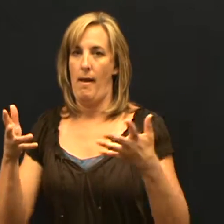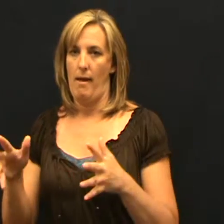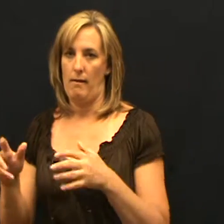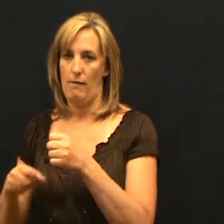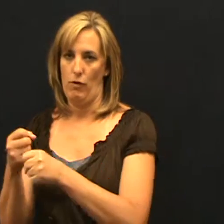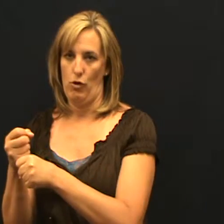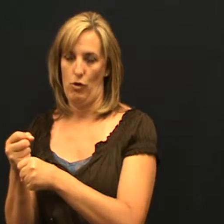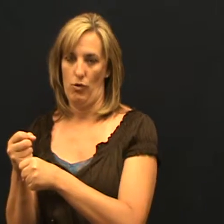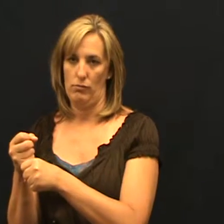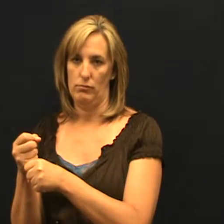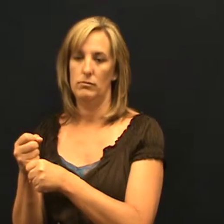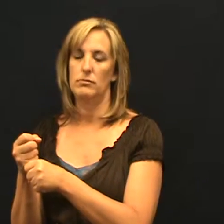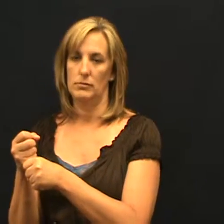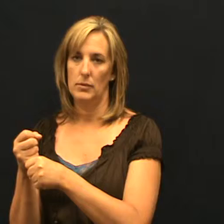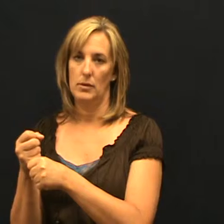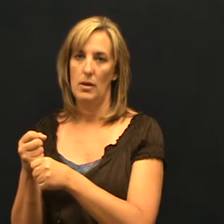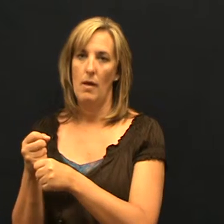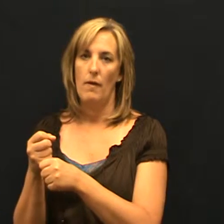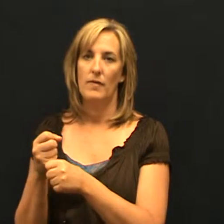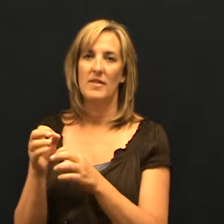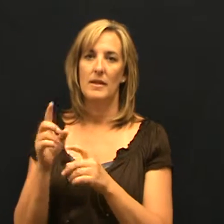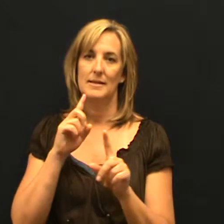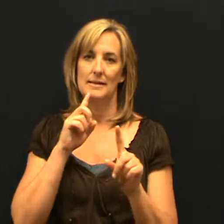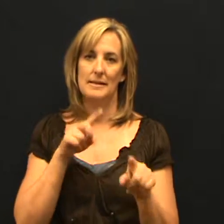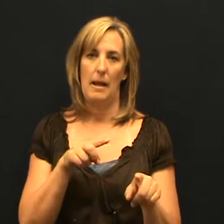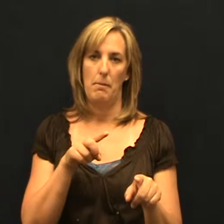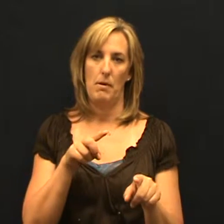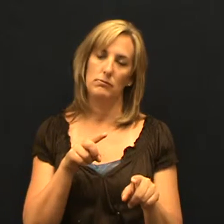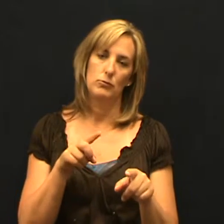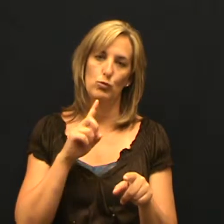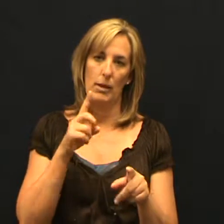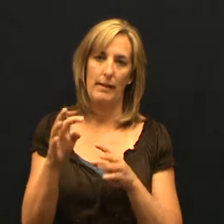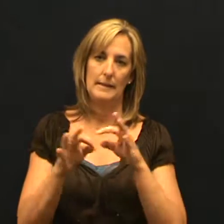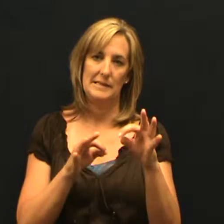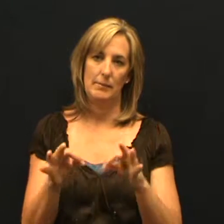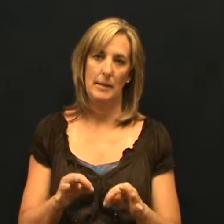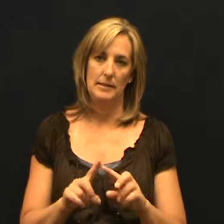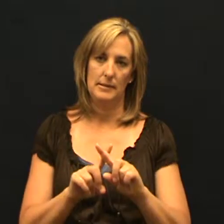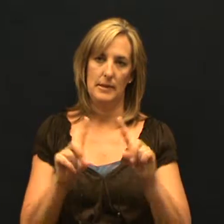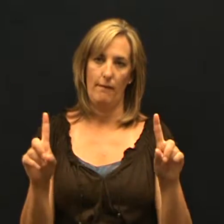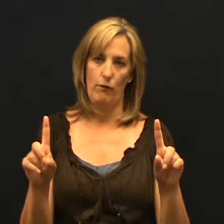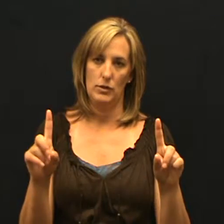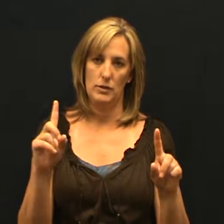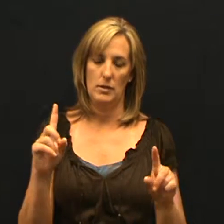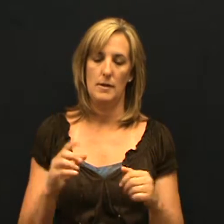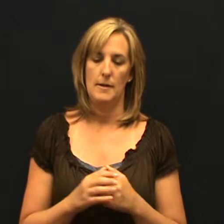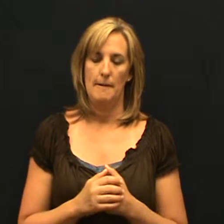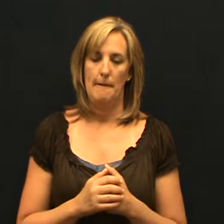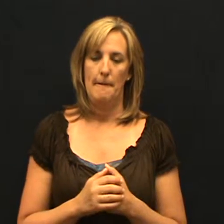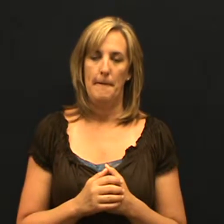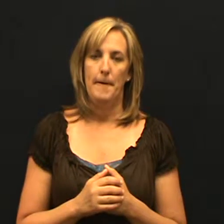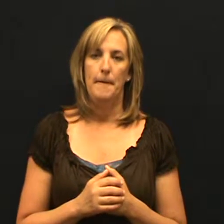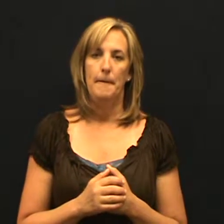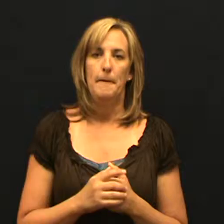cash flows explains that difference for us. So for for operating activities, we're going to look at